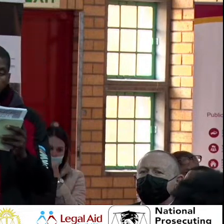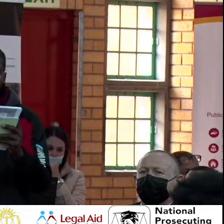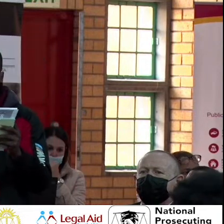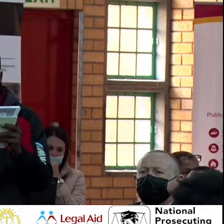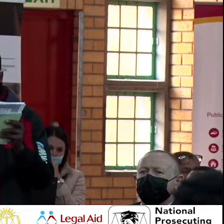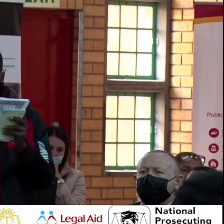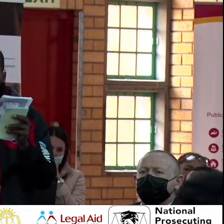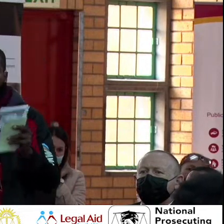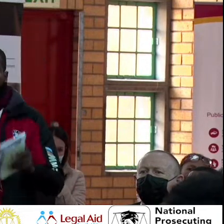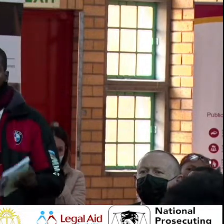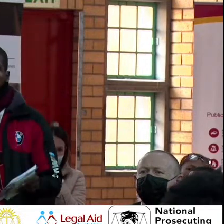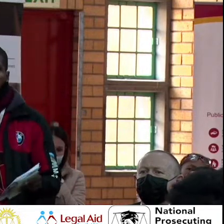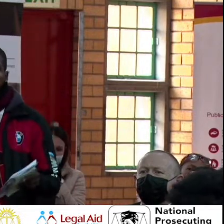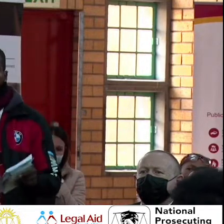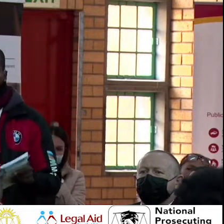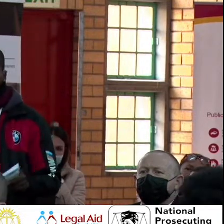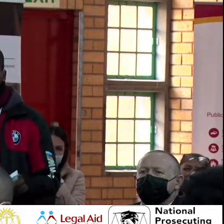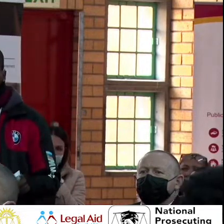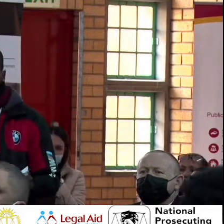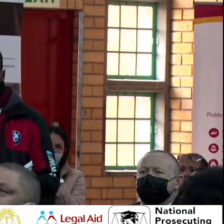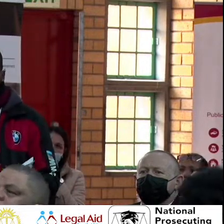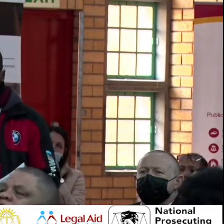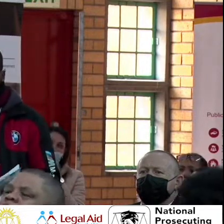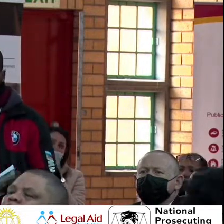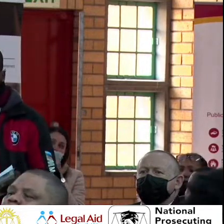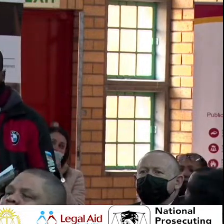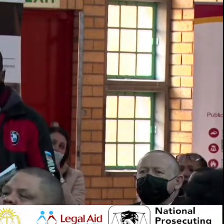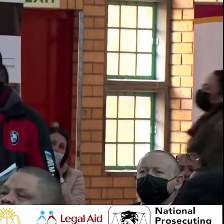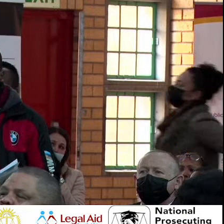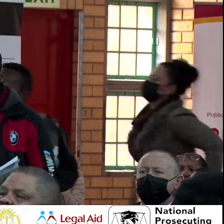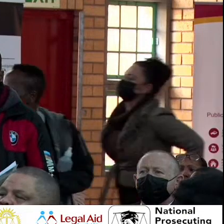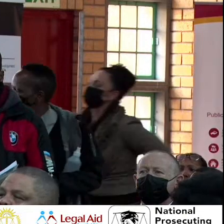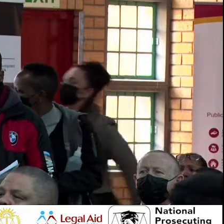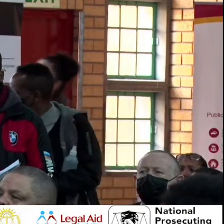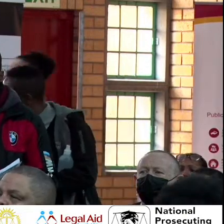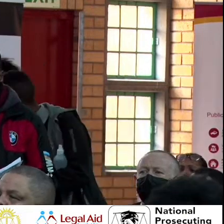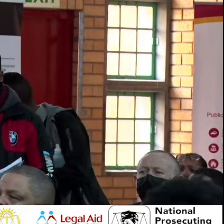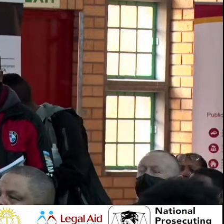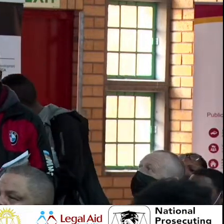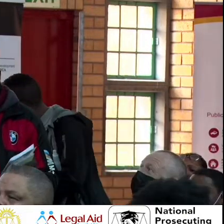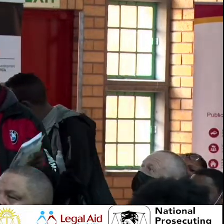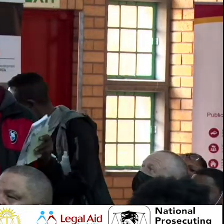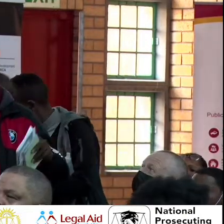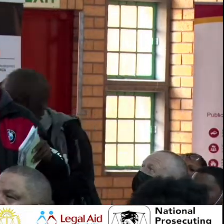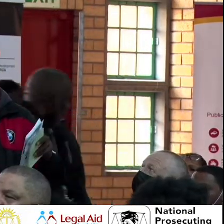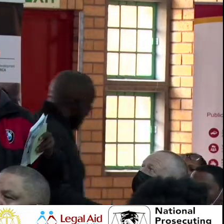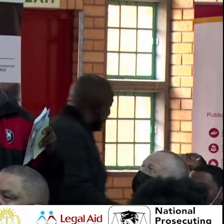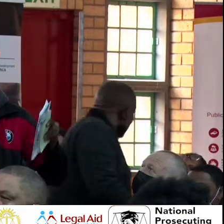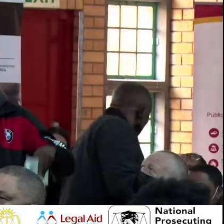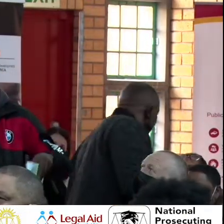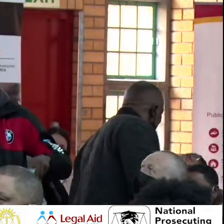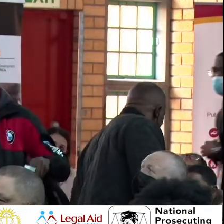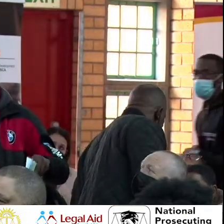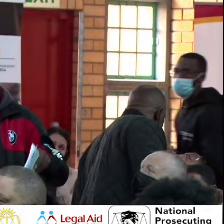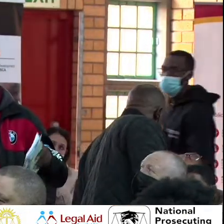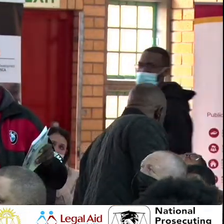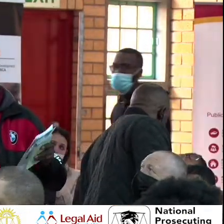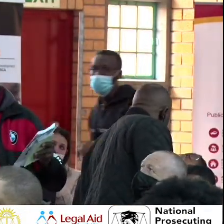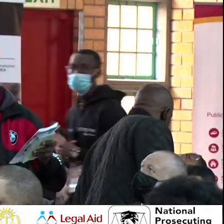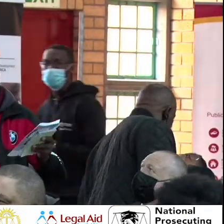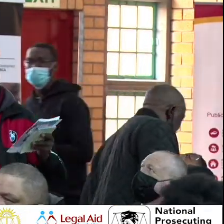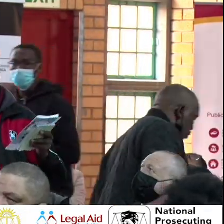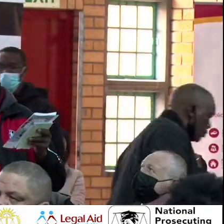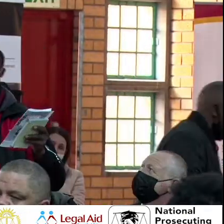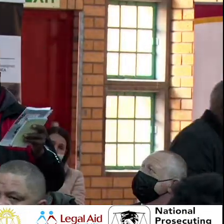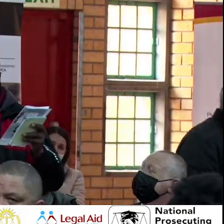we need a Department of Justice and Correctional Department to have a satellite center here in